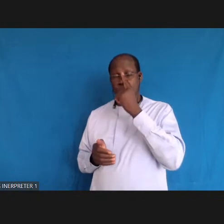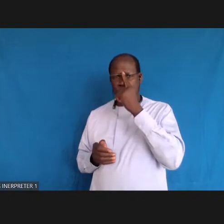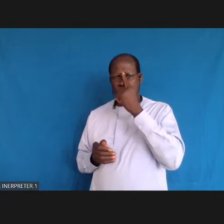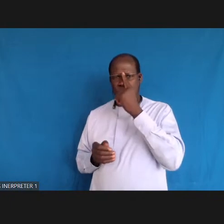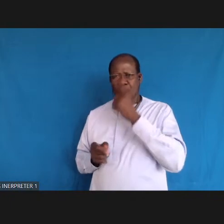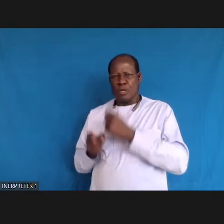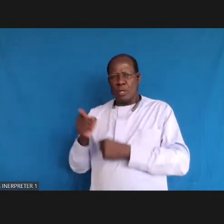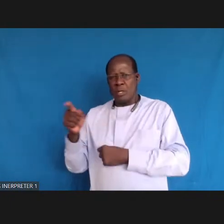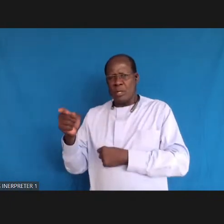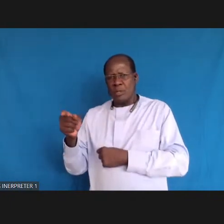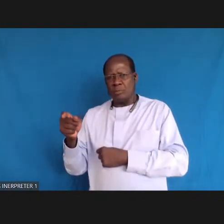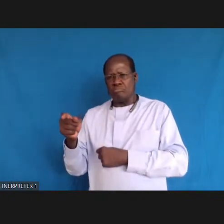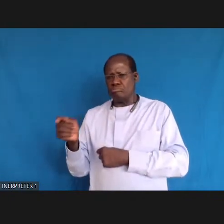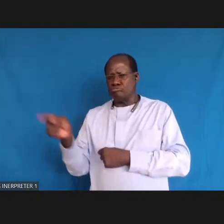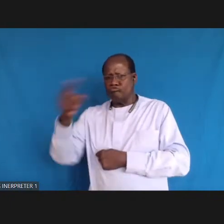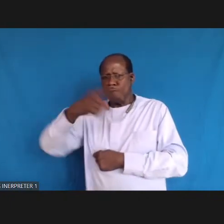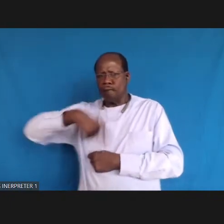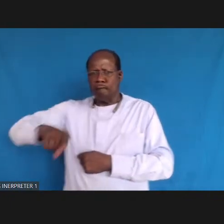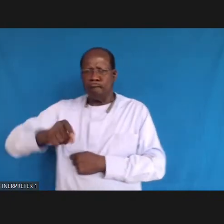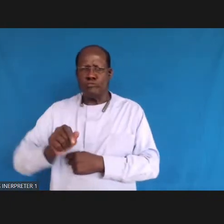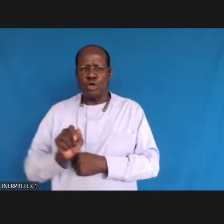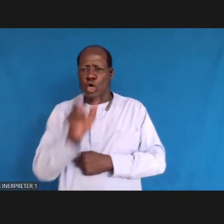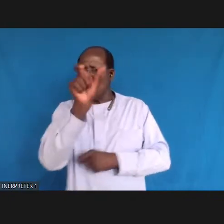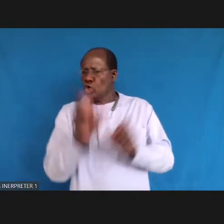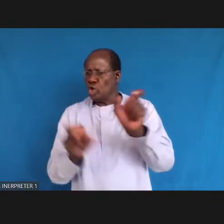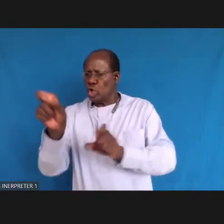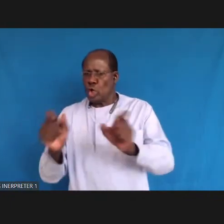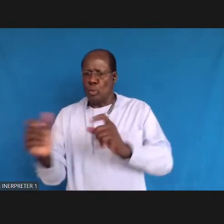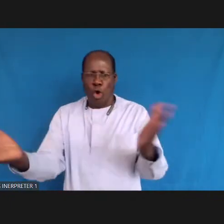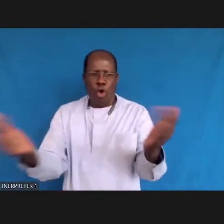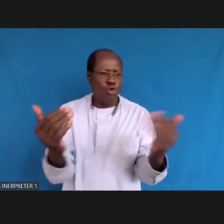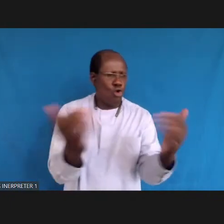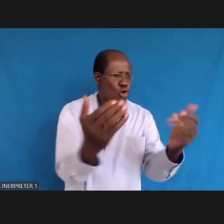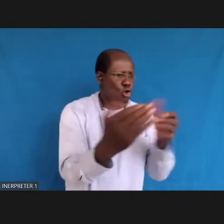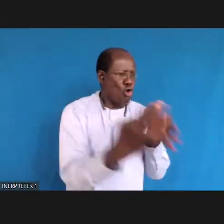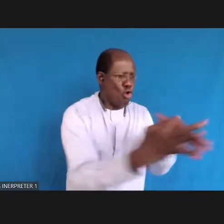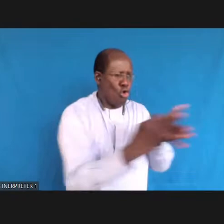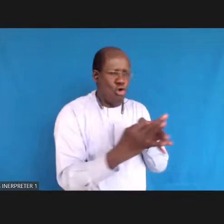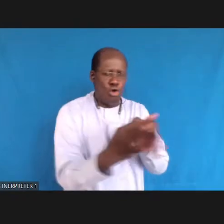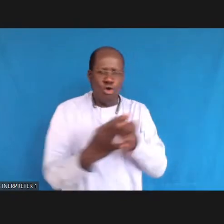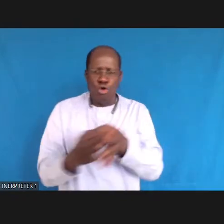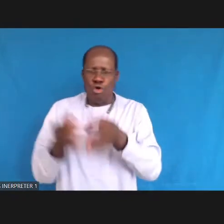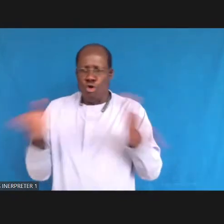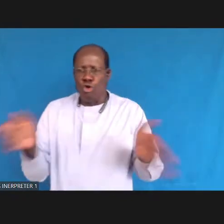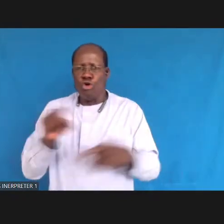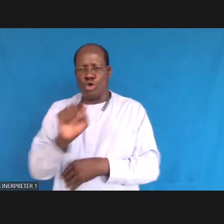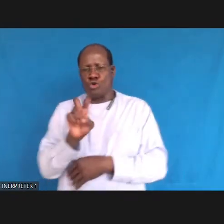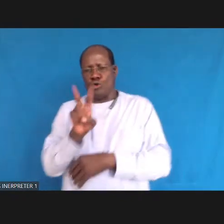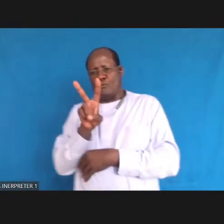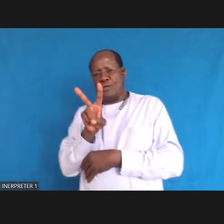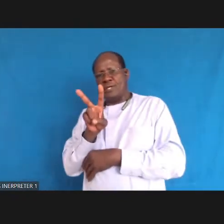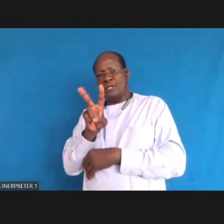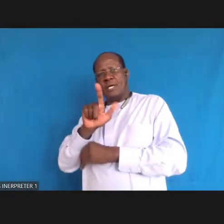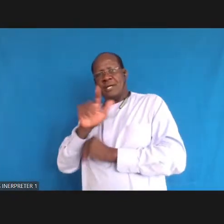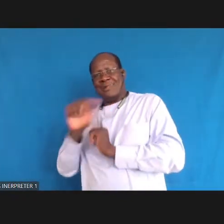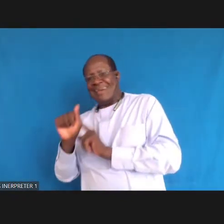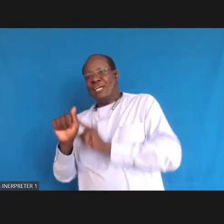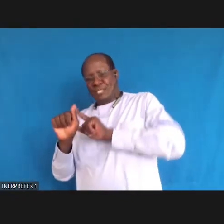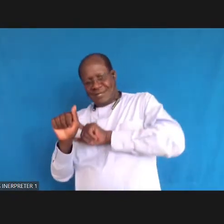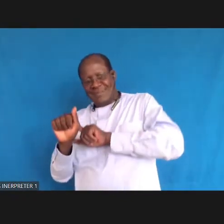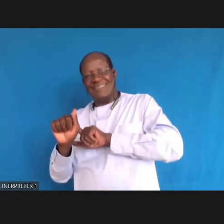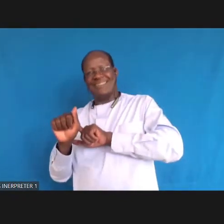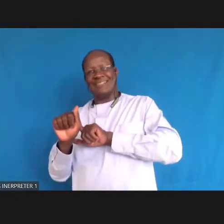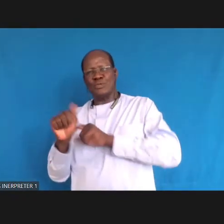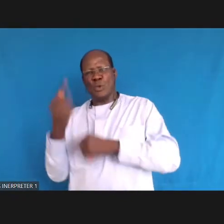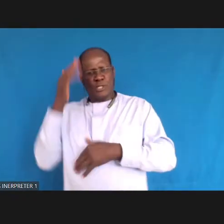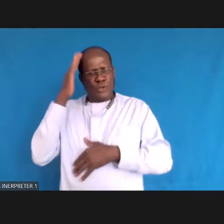the stakeholders process, multiple stakeholders process in the VLR, and we want to hear from your experience, the mechanism